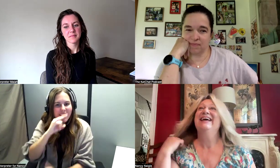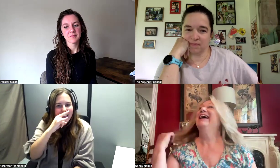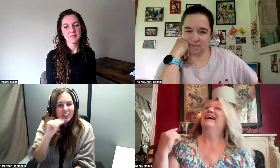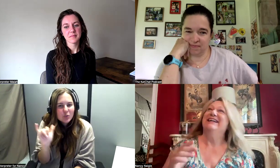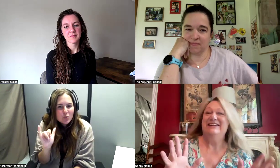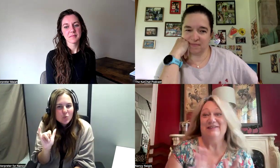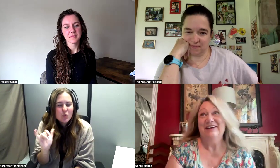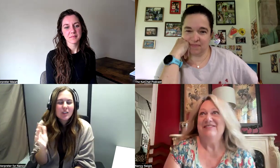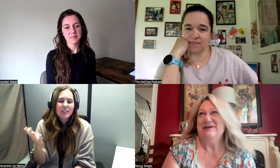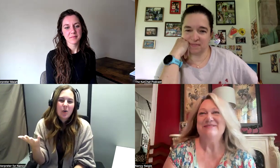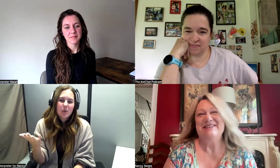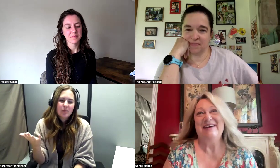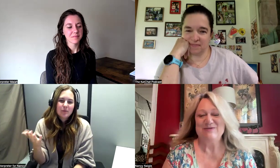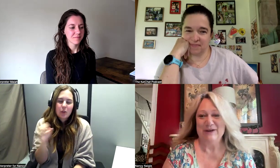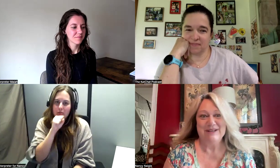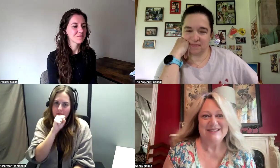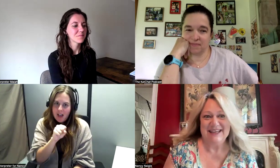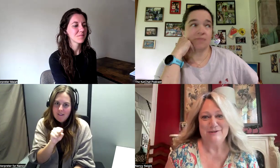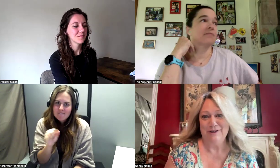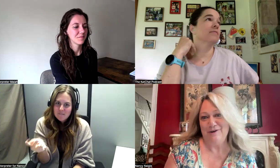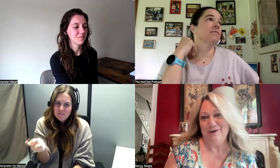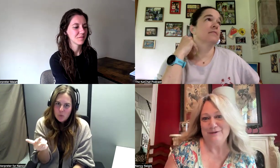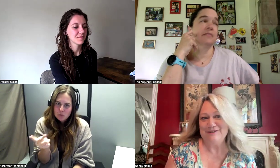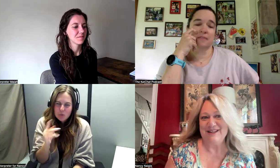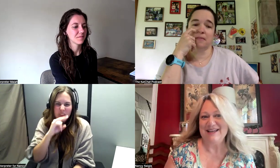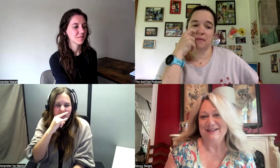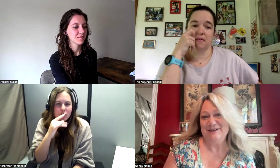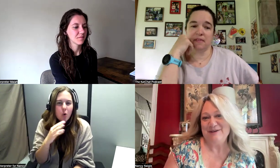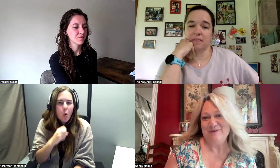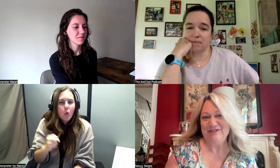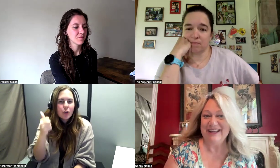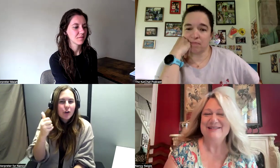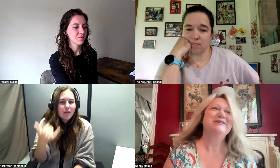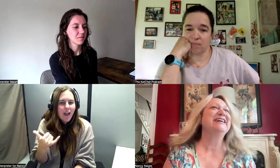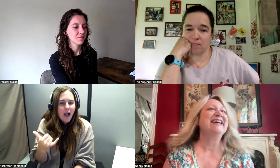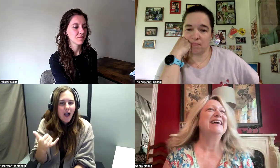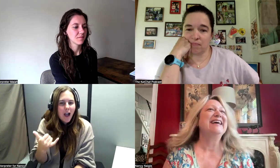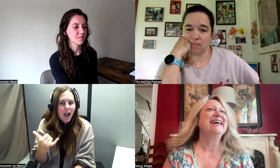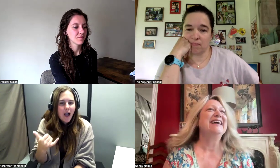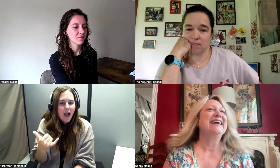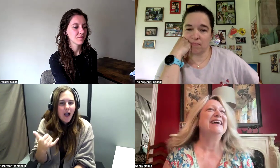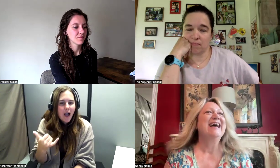again and love them. So that was fun. Plus the kids are a little older, so they get a little bit more fun in the book.